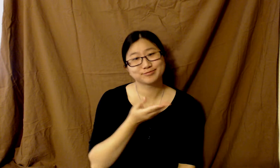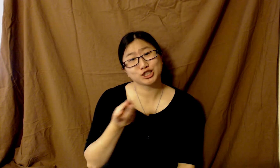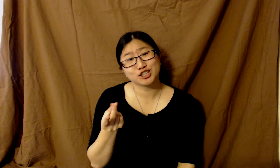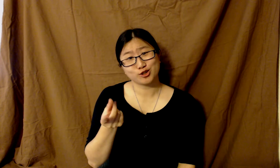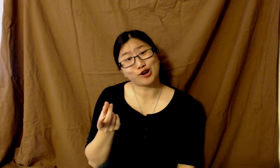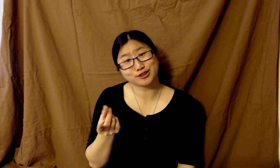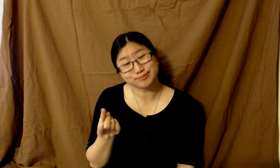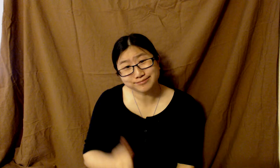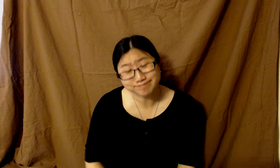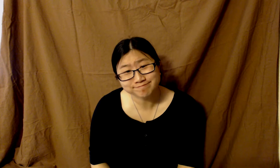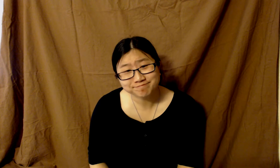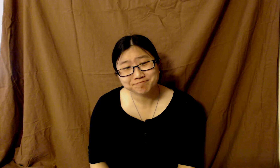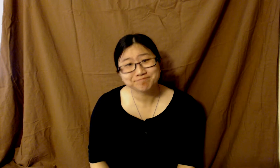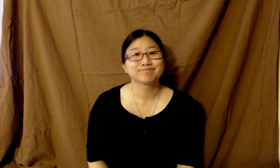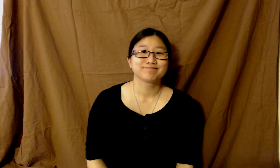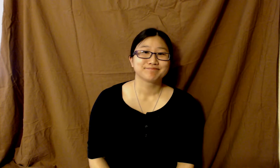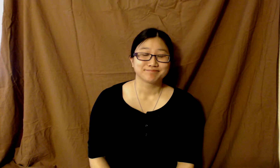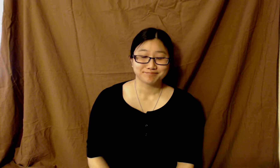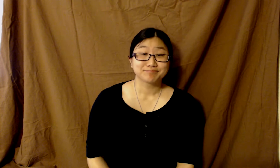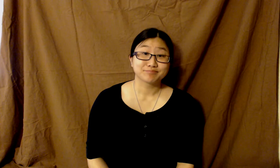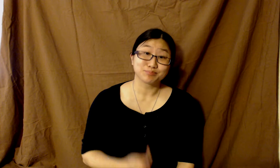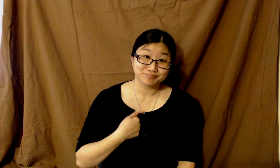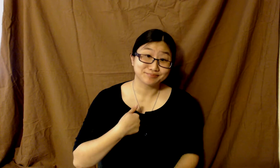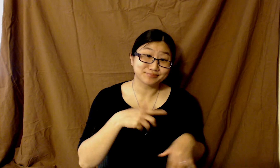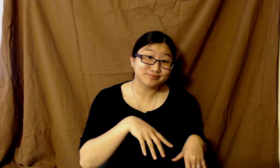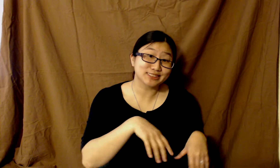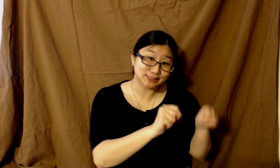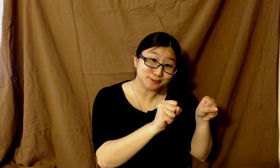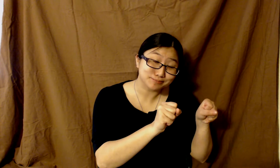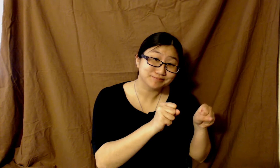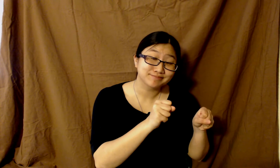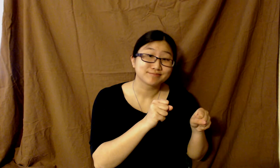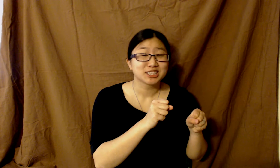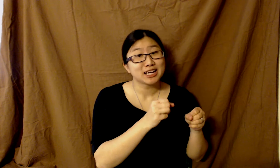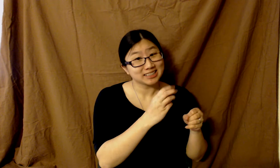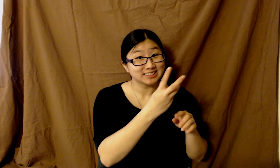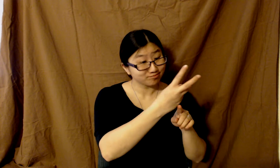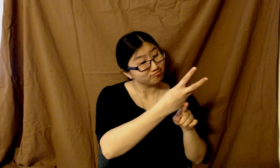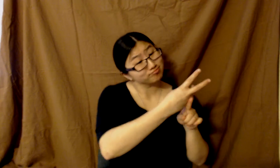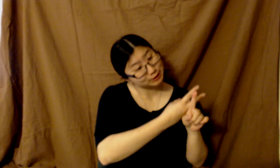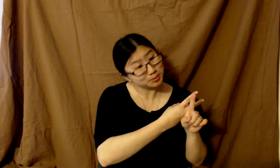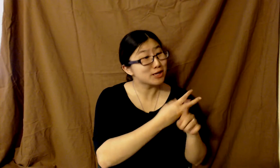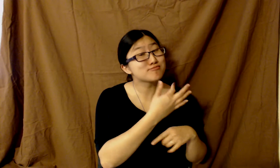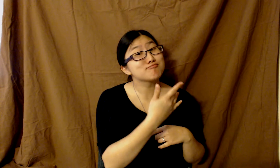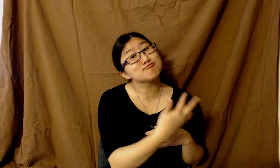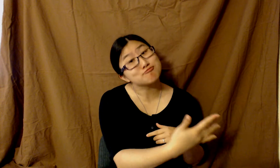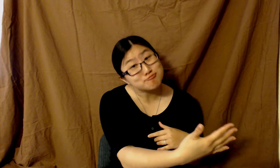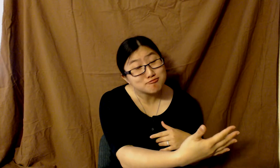He was a Bernese Mountain Dog, and my ex-husband and I adopted him, and about 6 months in, we realized